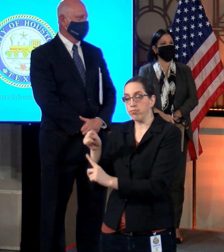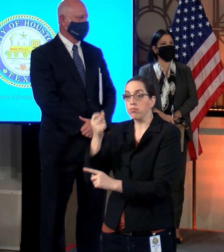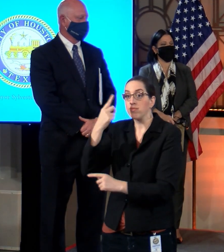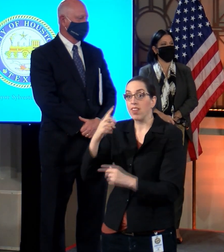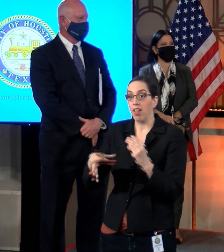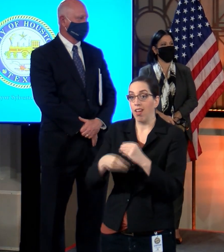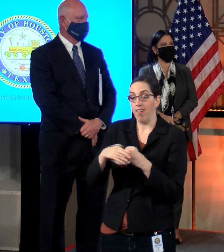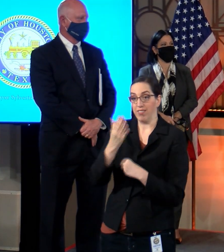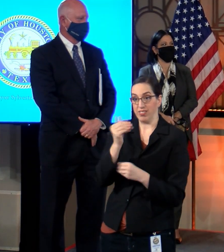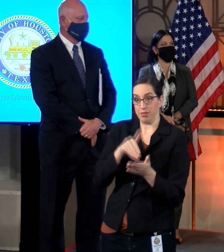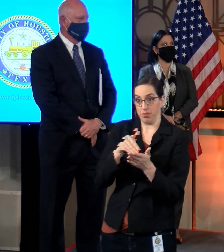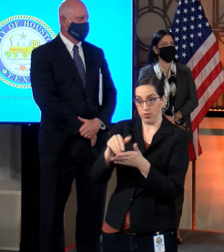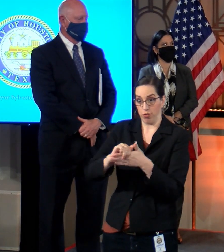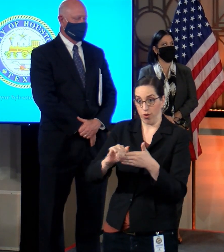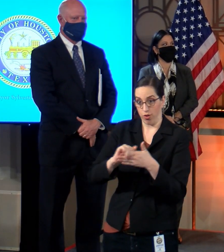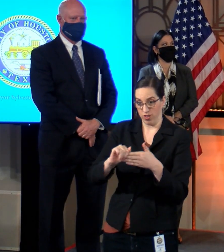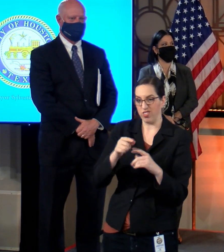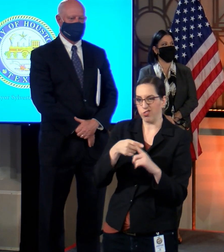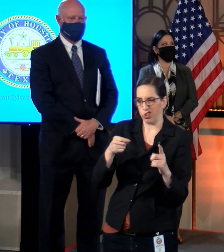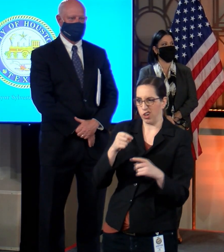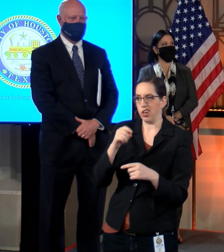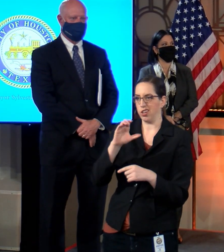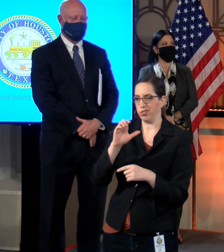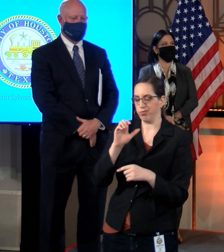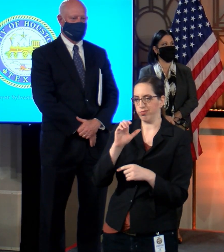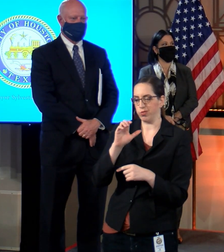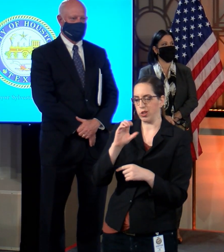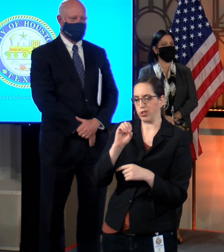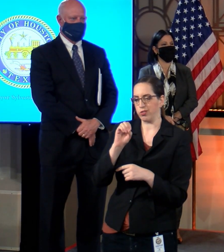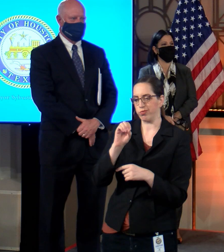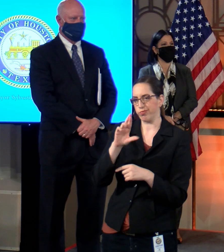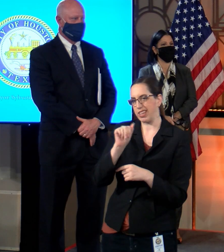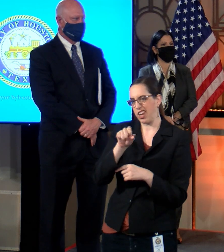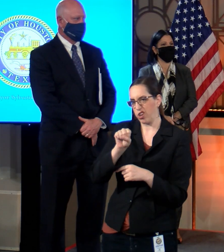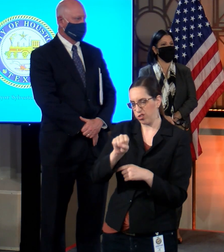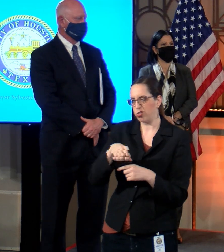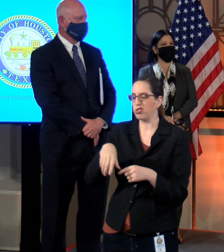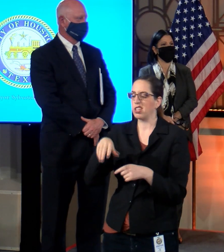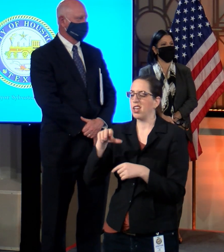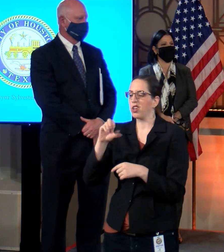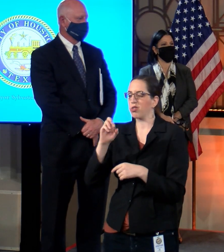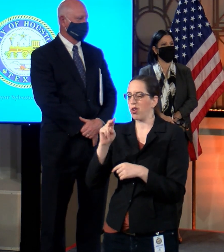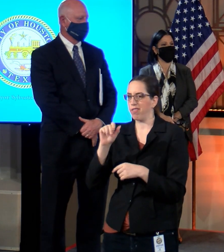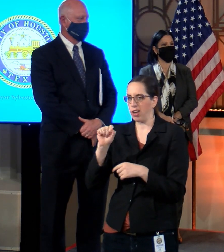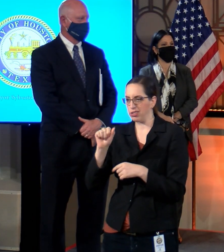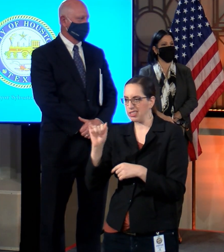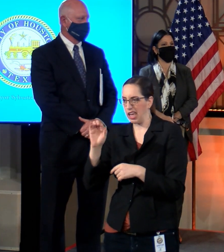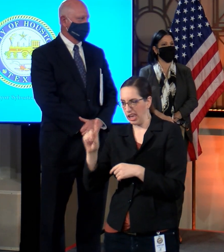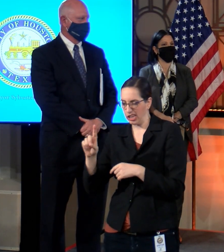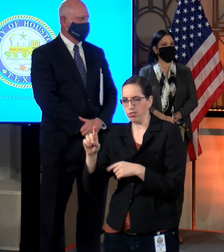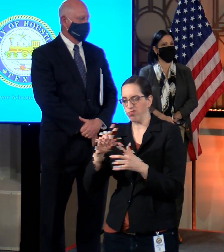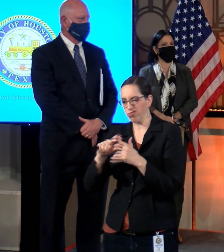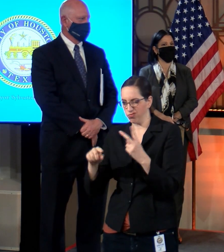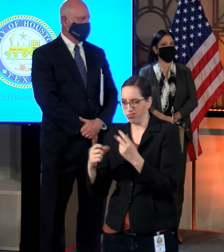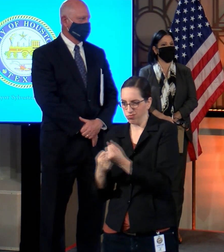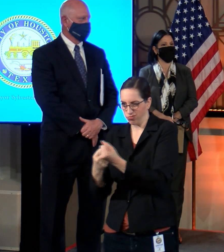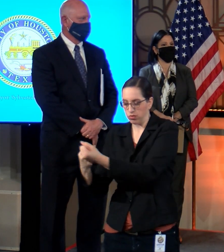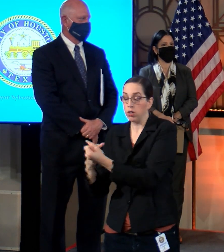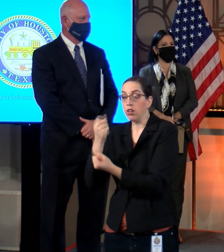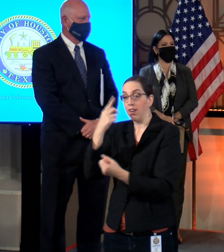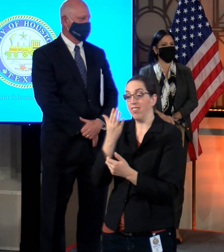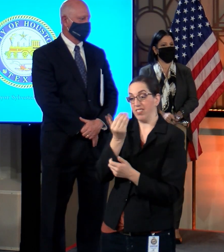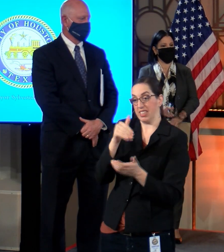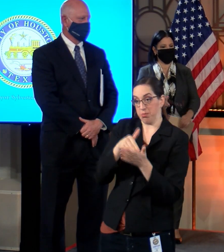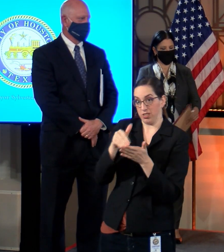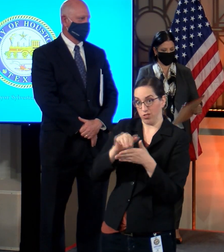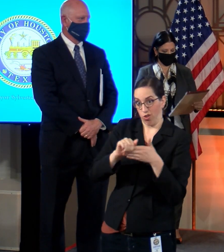the $15 million coming from the Coronavirus Relief Fund, the Coronavirus Aid Relief, in addition to the $15 million